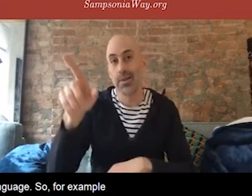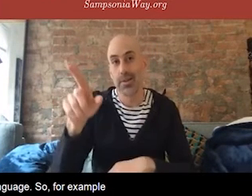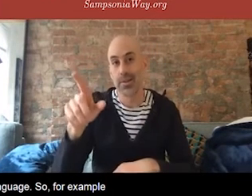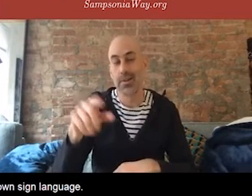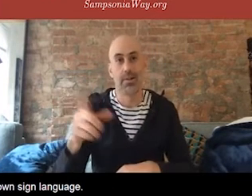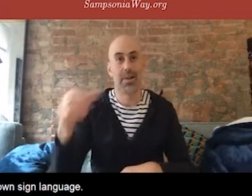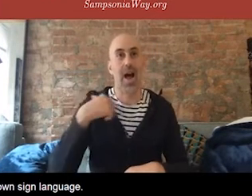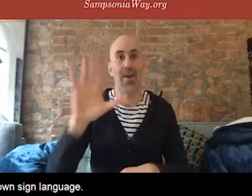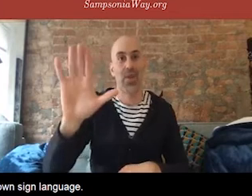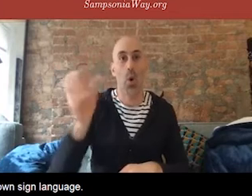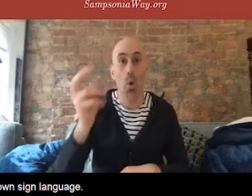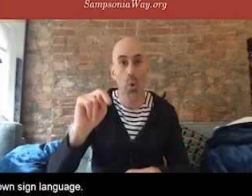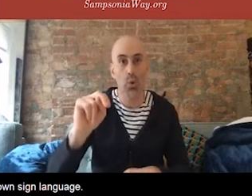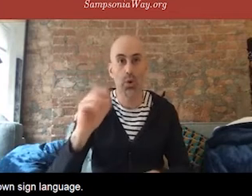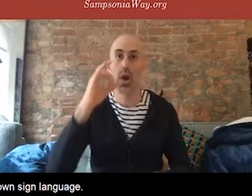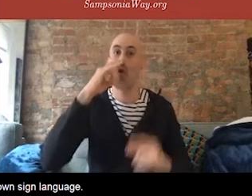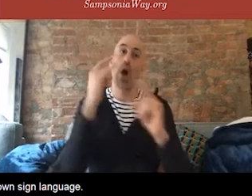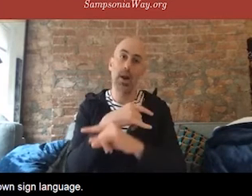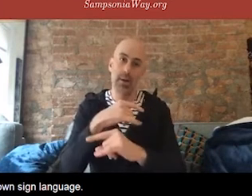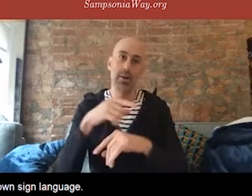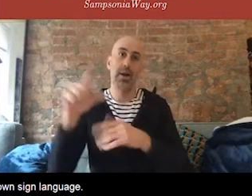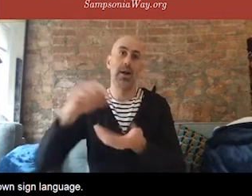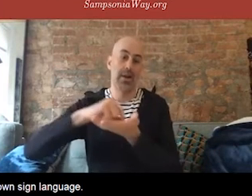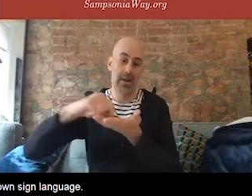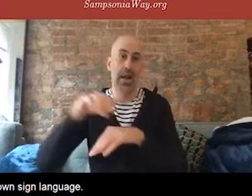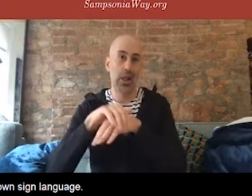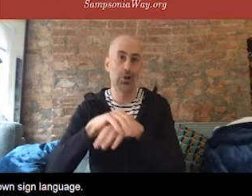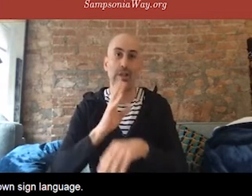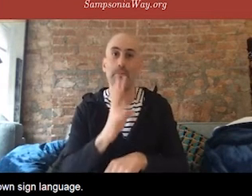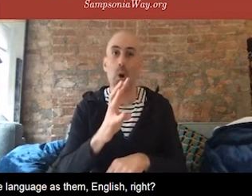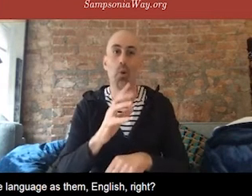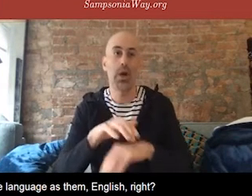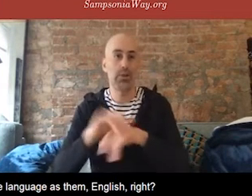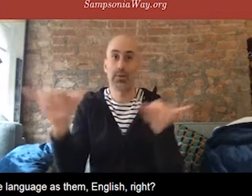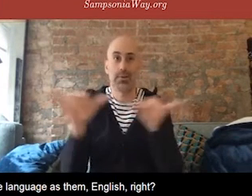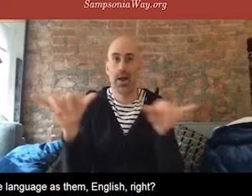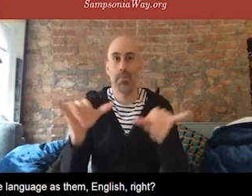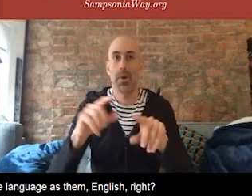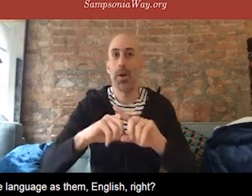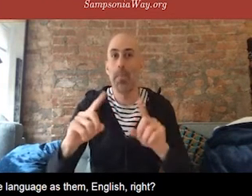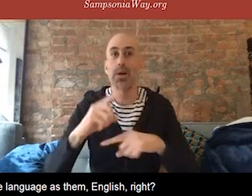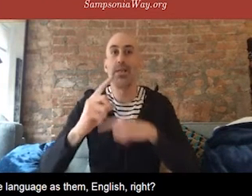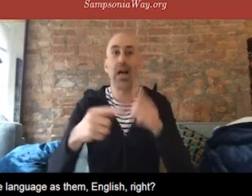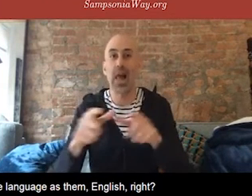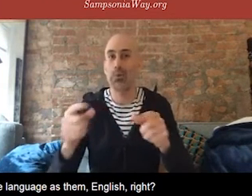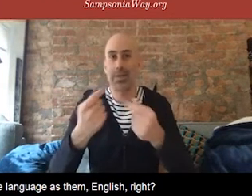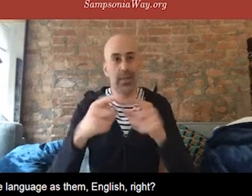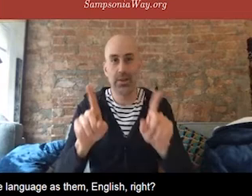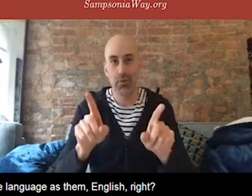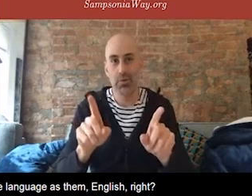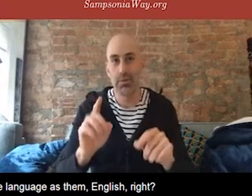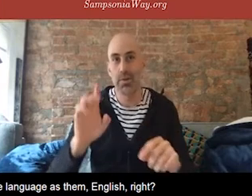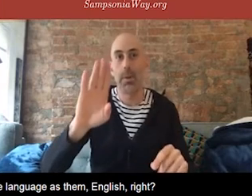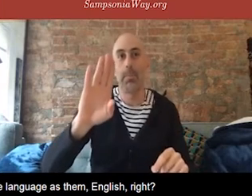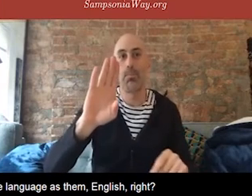Like, so for example, in England, they have their own sign language. You know, ironically, we speak and